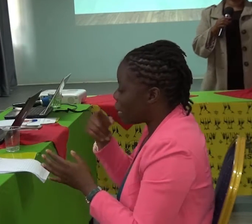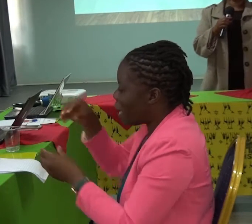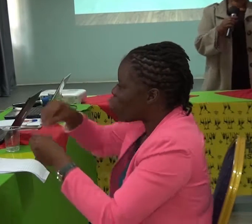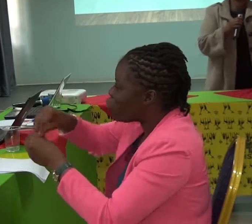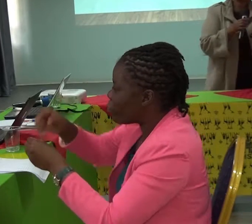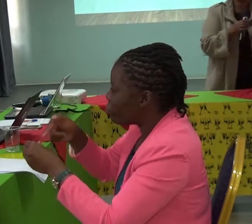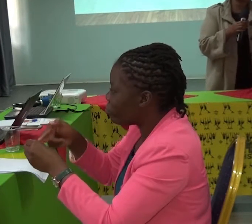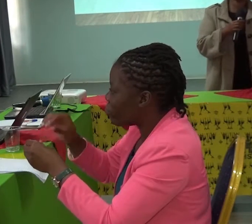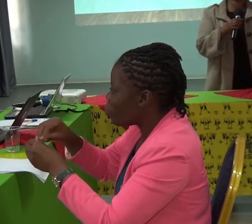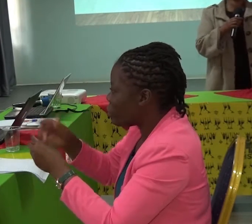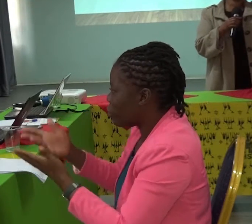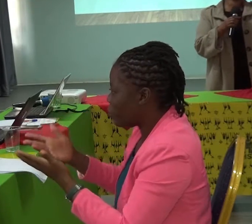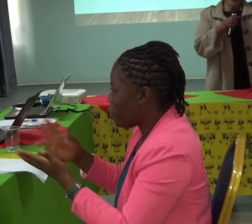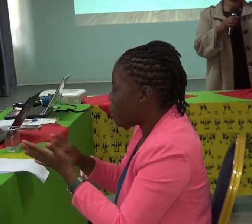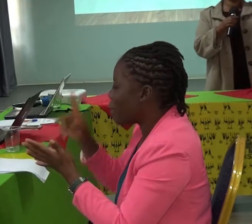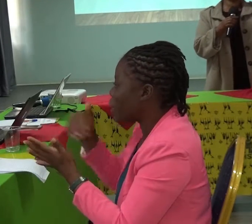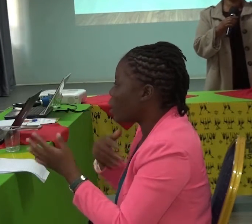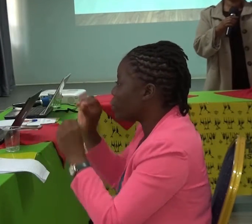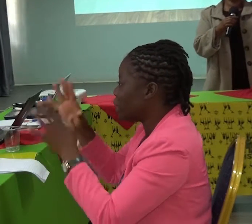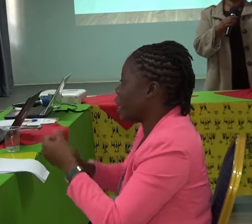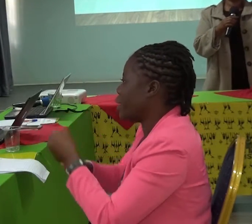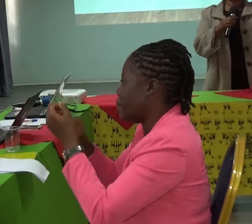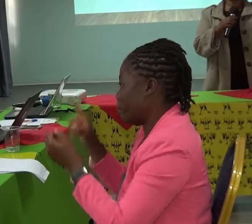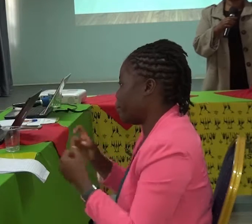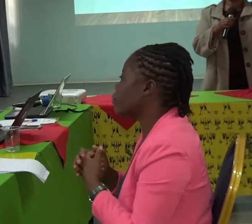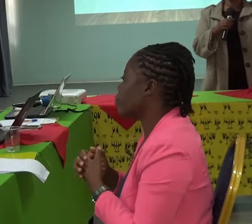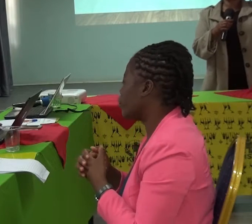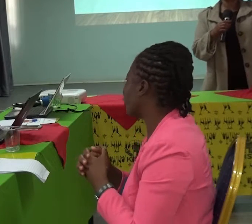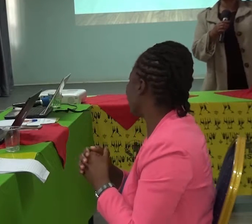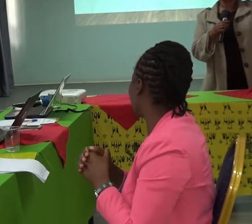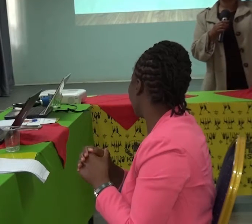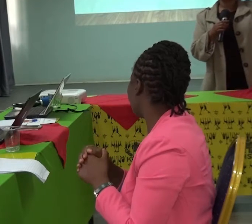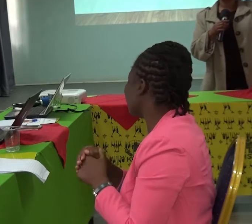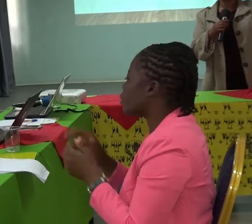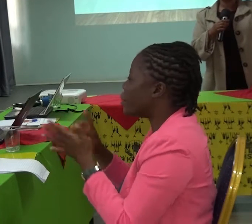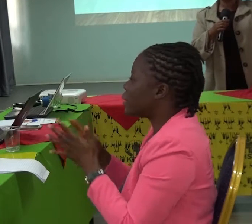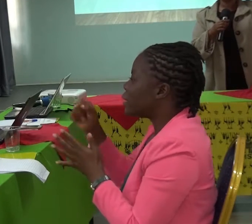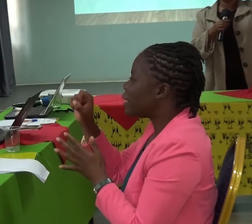therapists, but get into an MOU with Ministry of Health. Colleagues, can you clap for that?